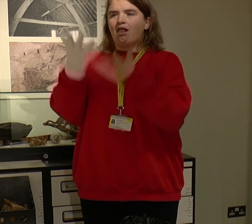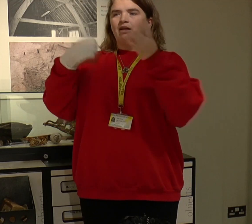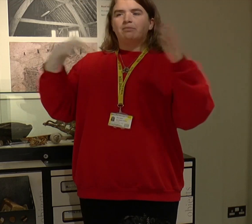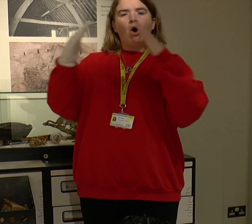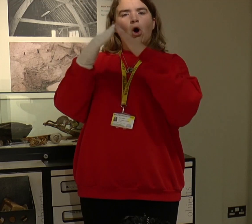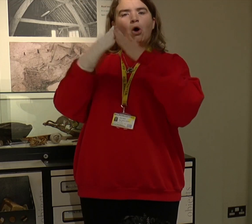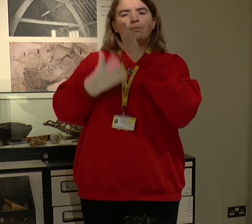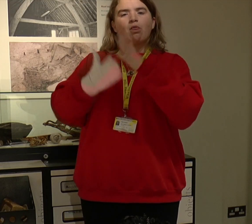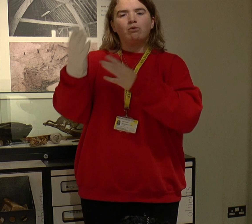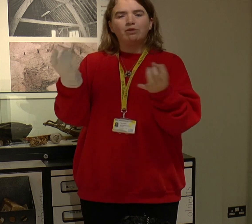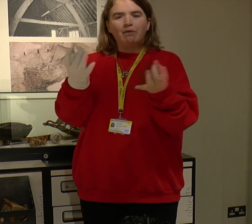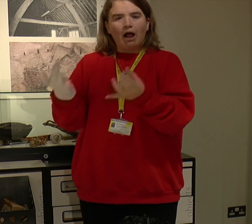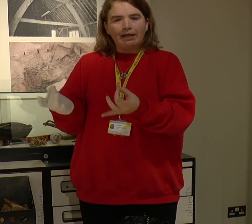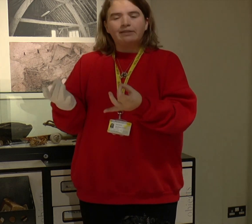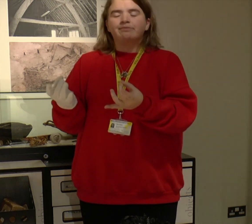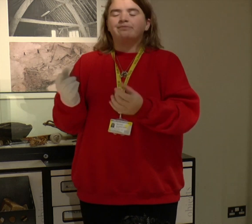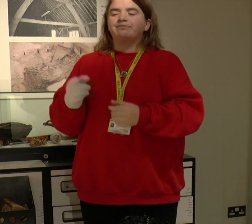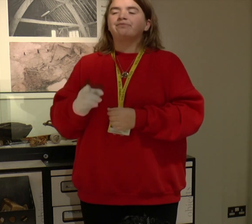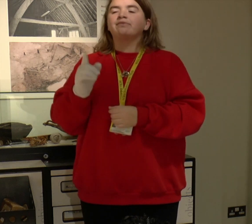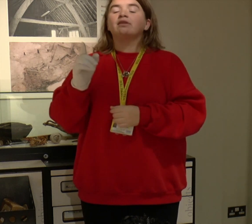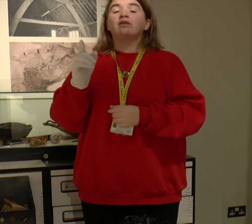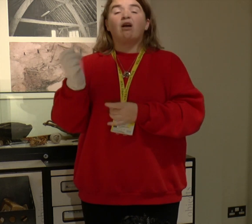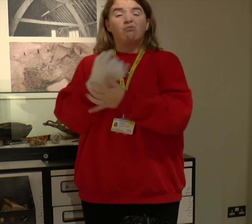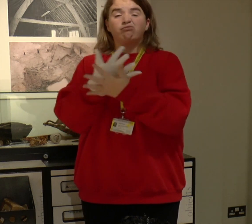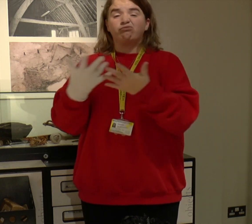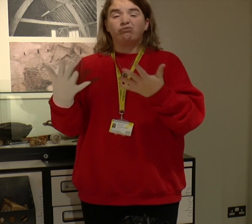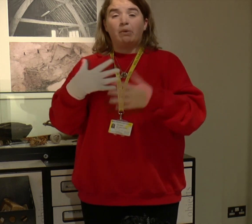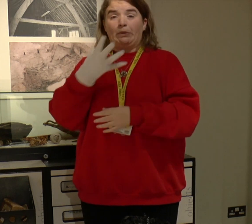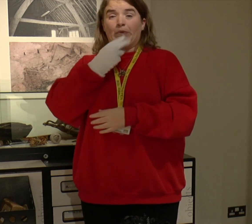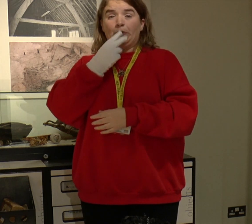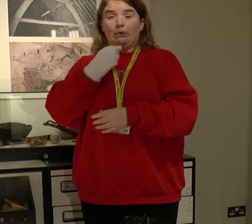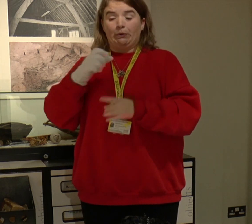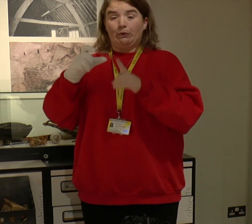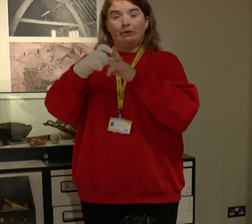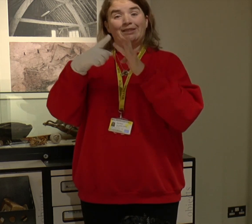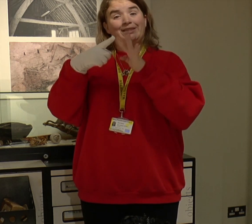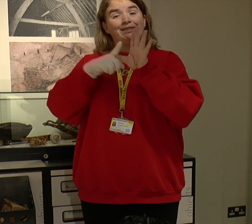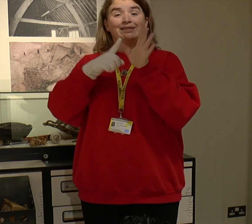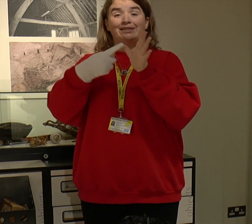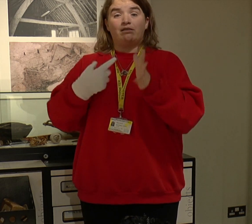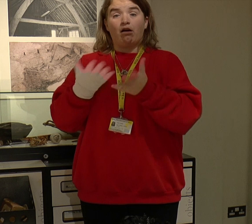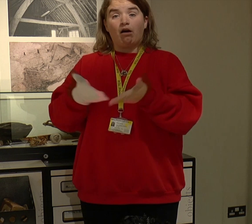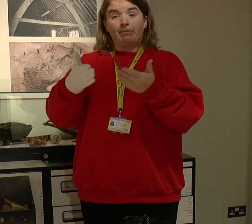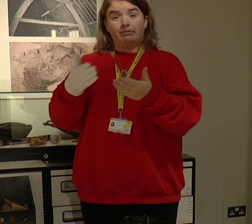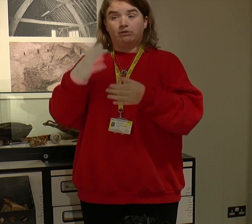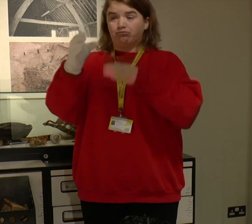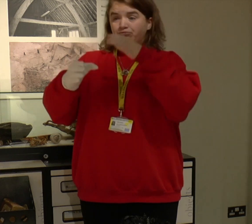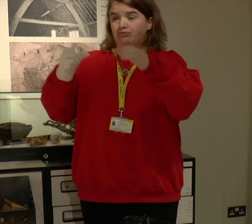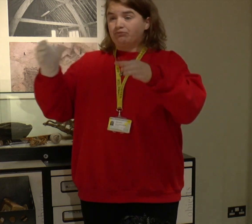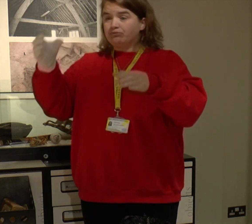Through the Festival of Light, Hindus will light up their home. Lots of people will use a deer cup. They'll put them around